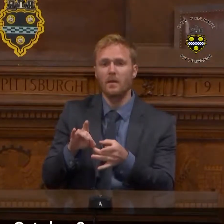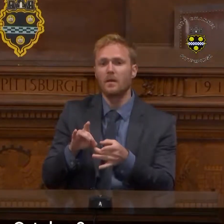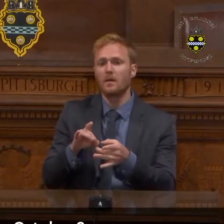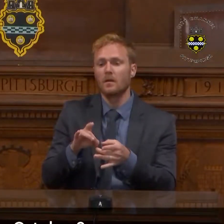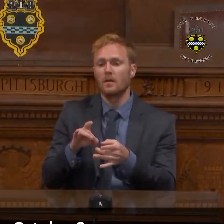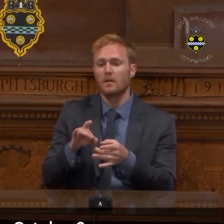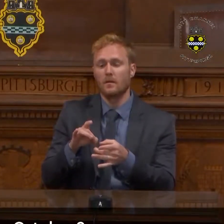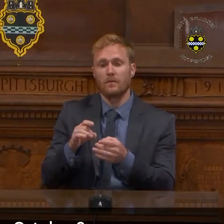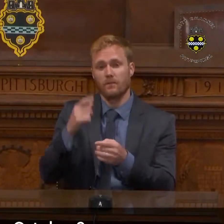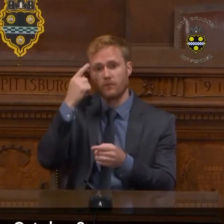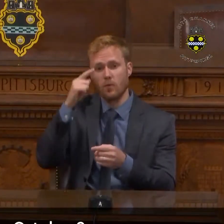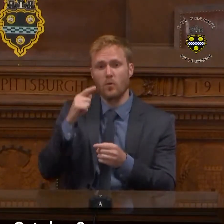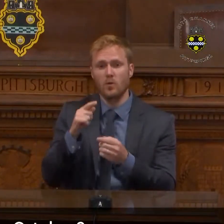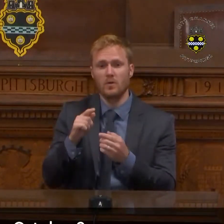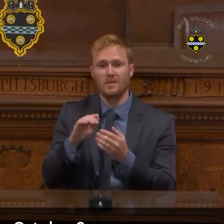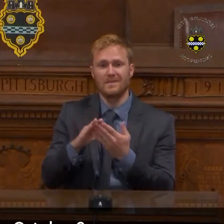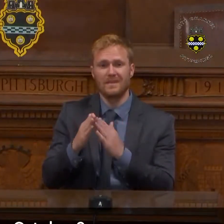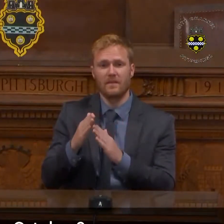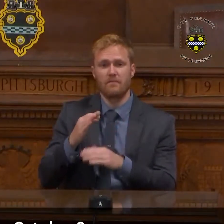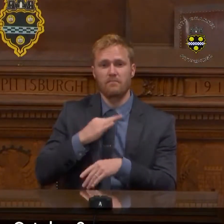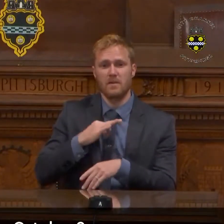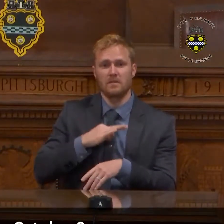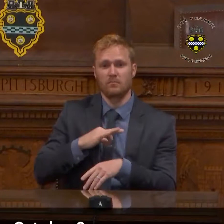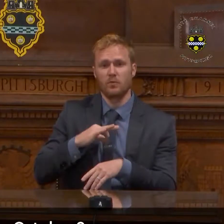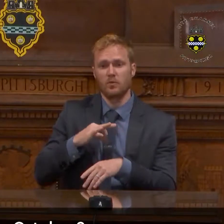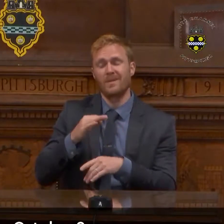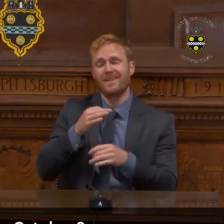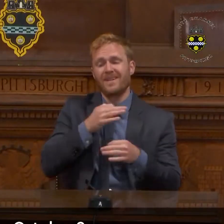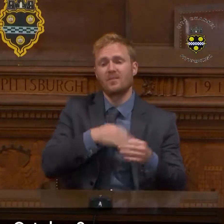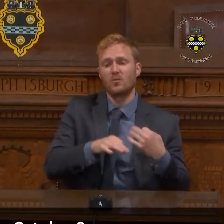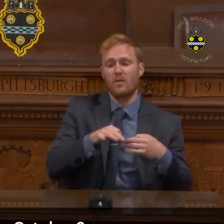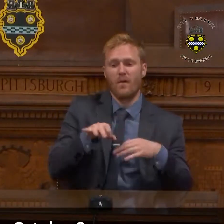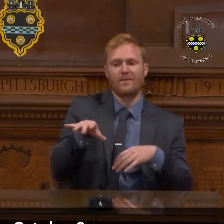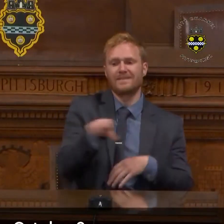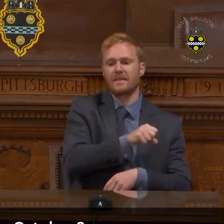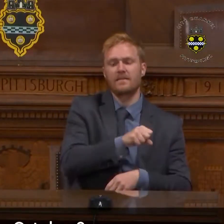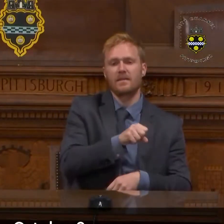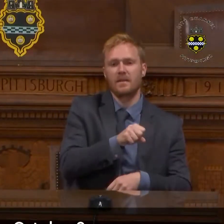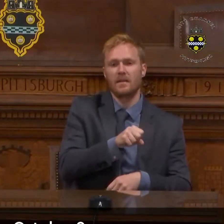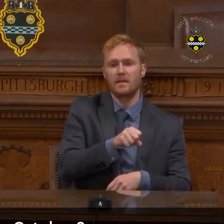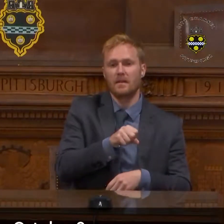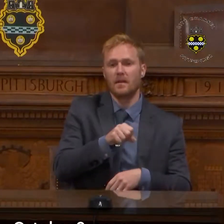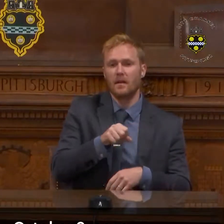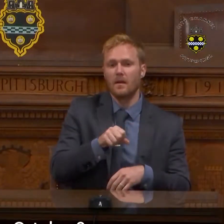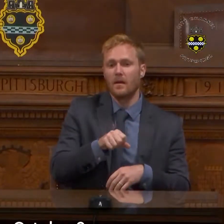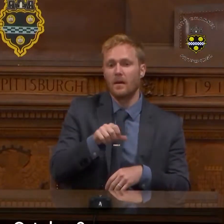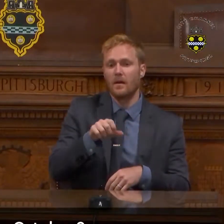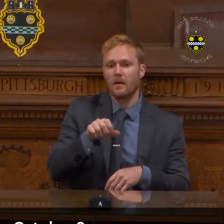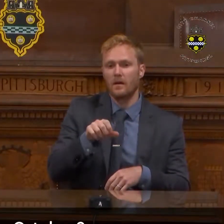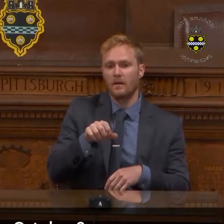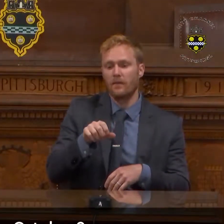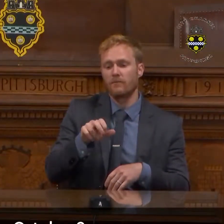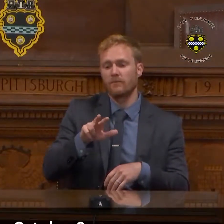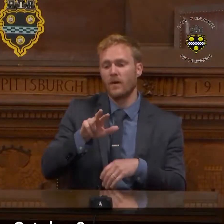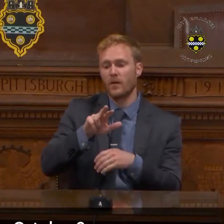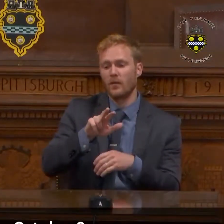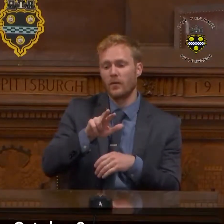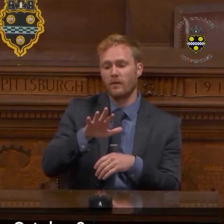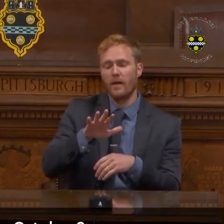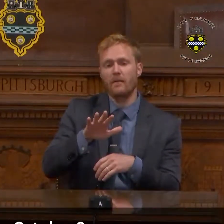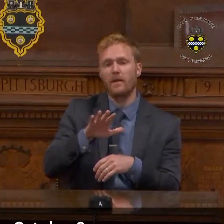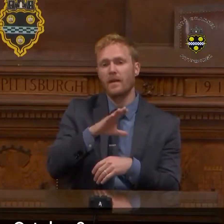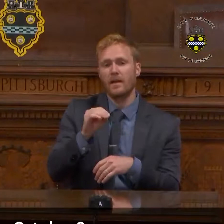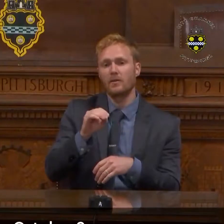Pittsburgh in lieu of taking by eminent domain of 35 and 33 Semisir